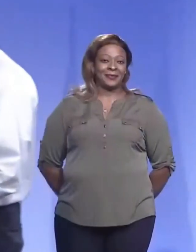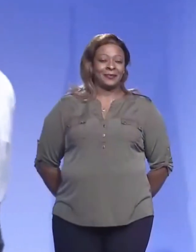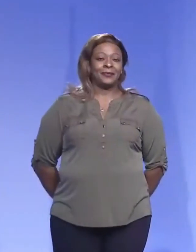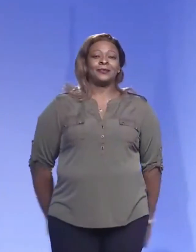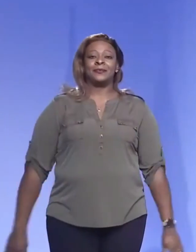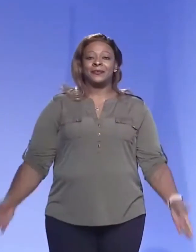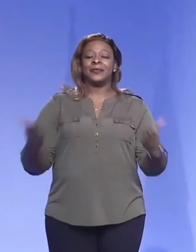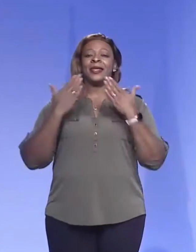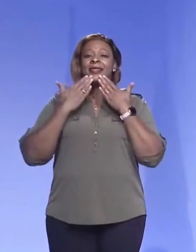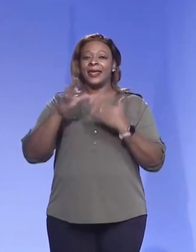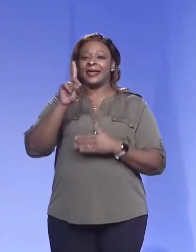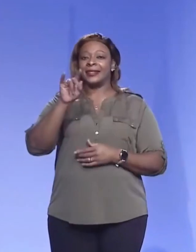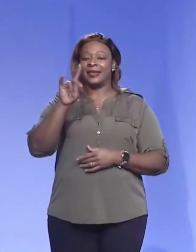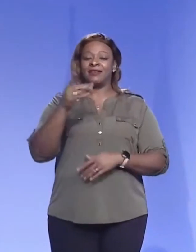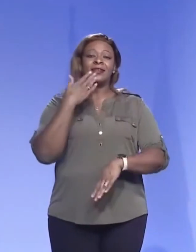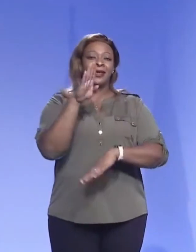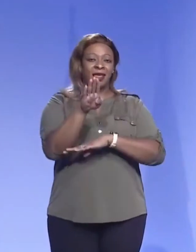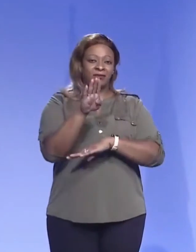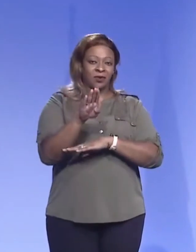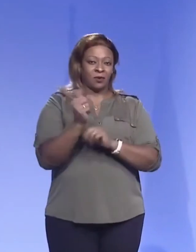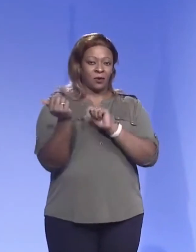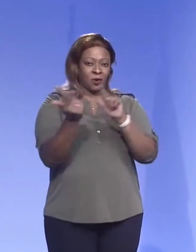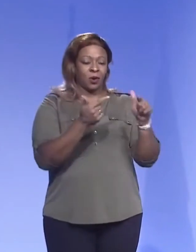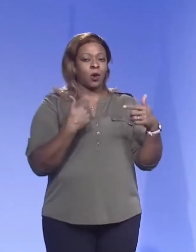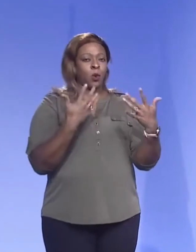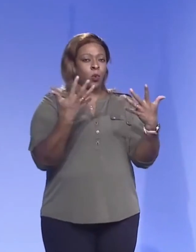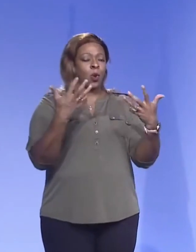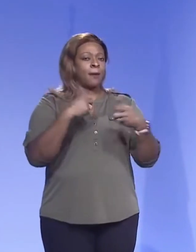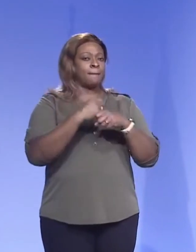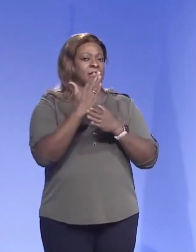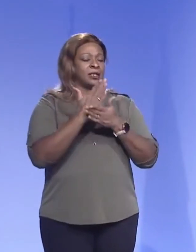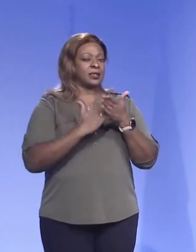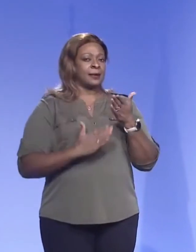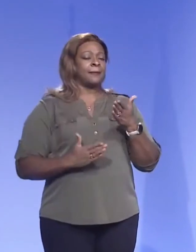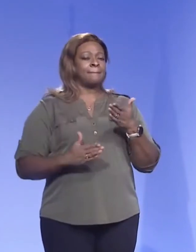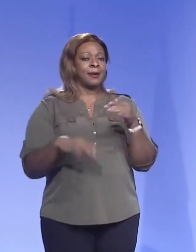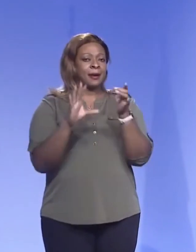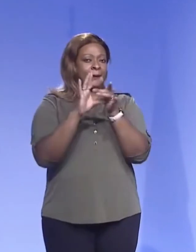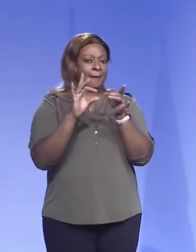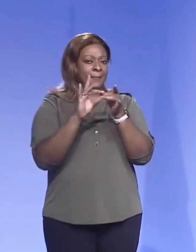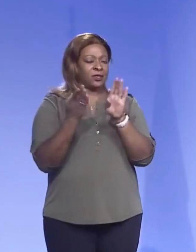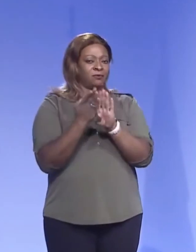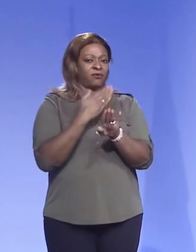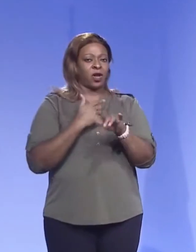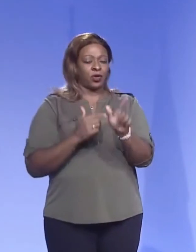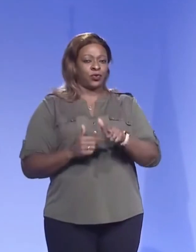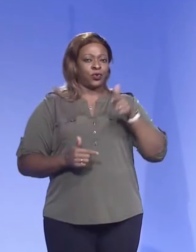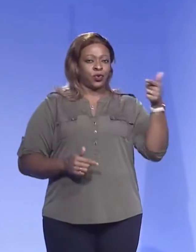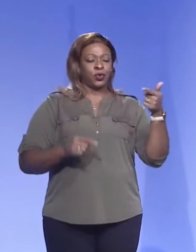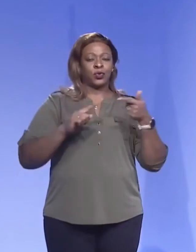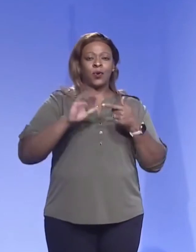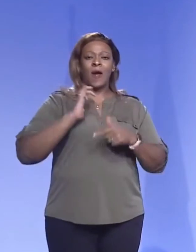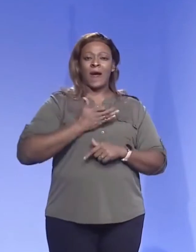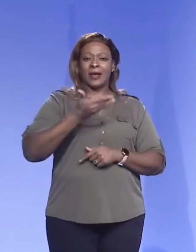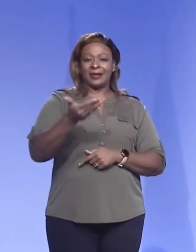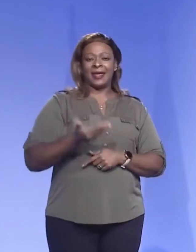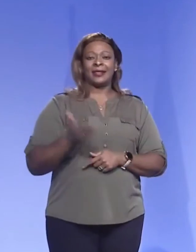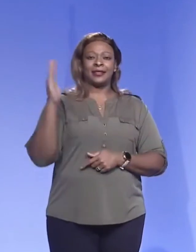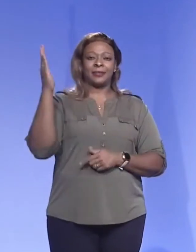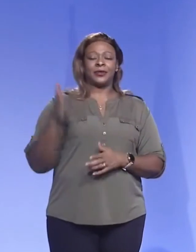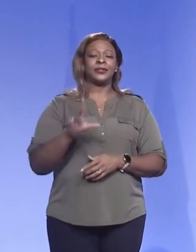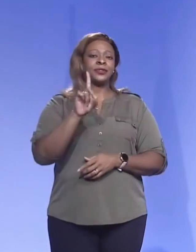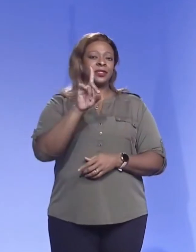Thank you, David, and good afternoon, everyone. I just want to make a few additional comments before I turn it over to our guest.